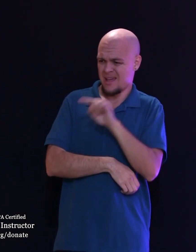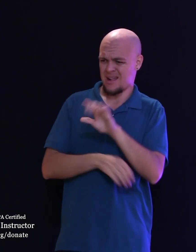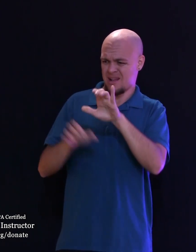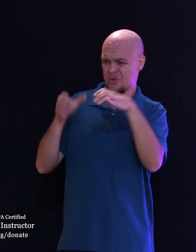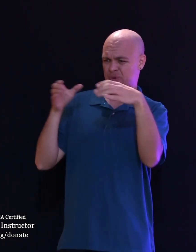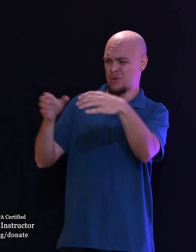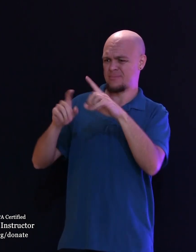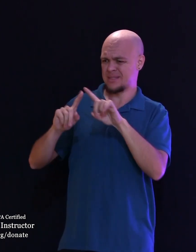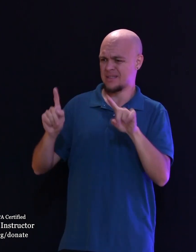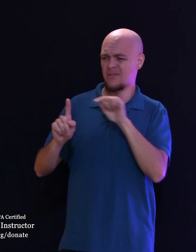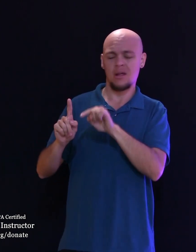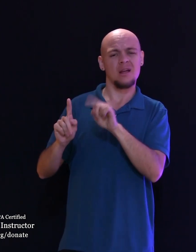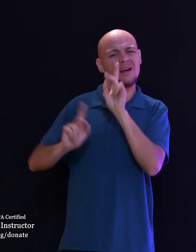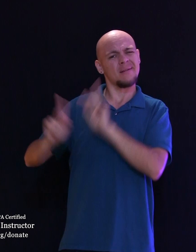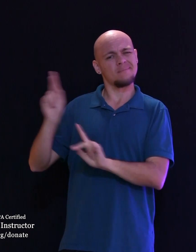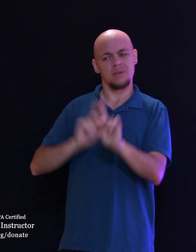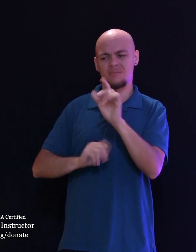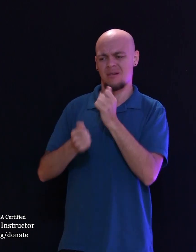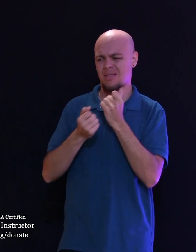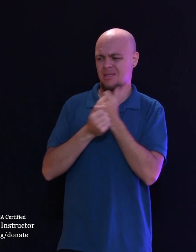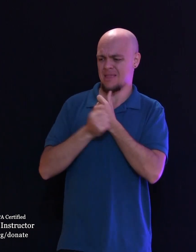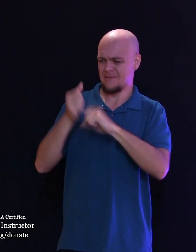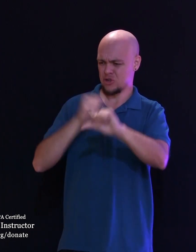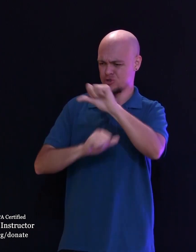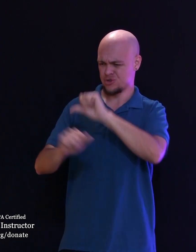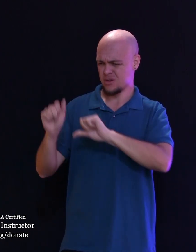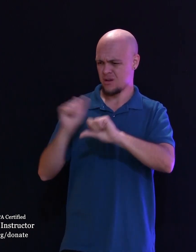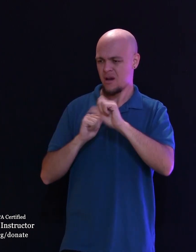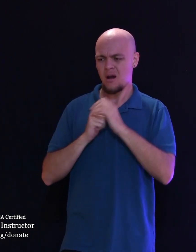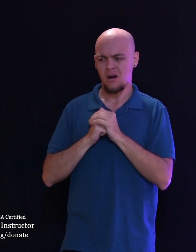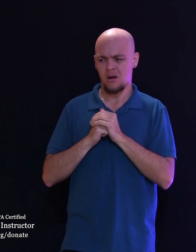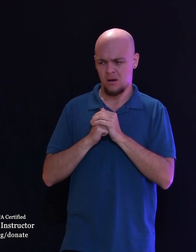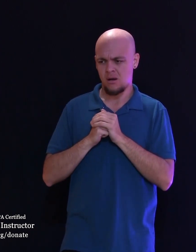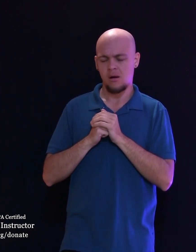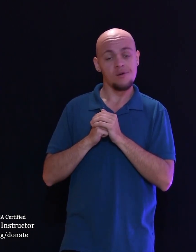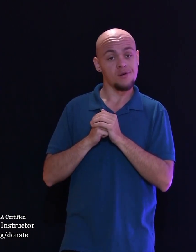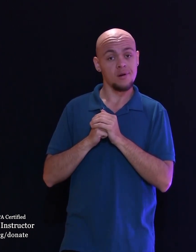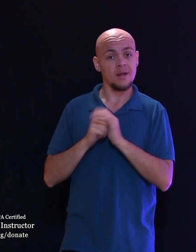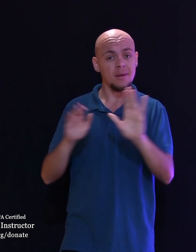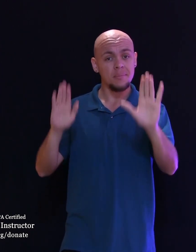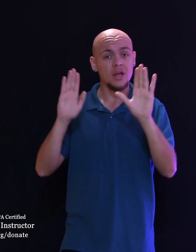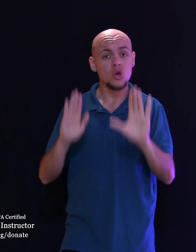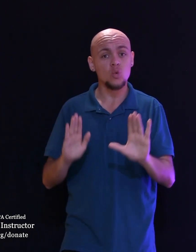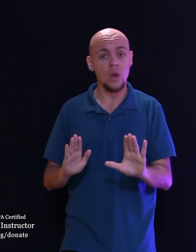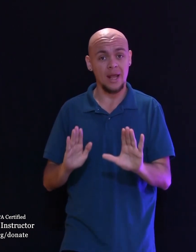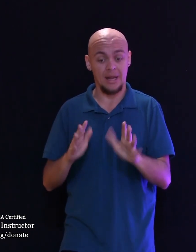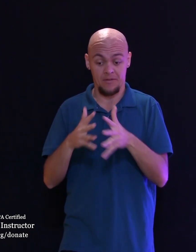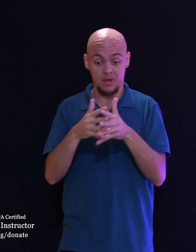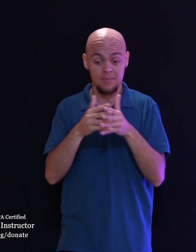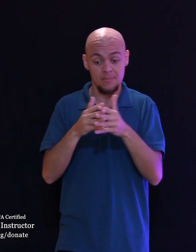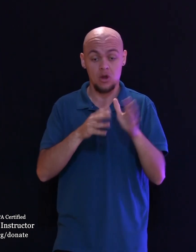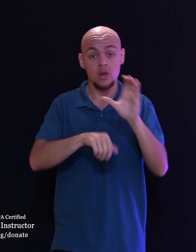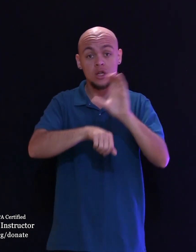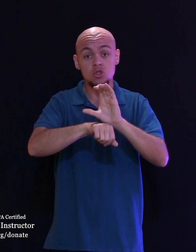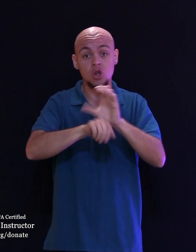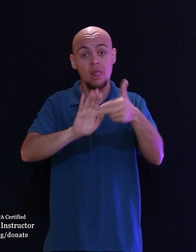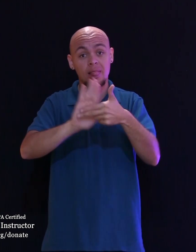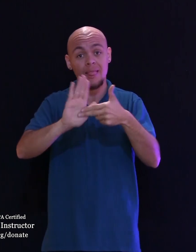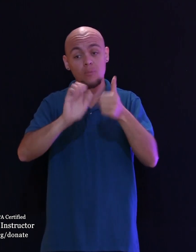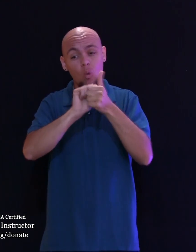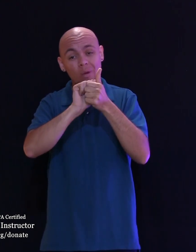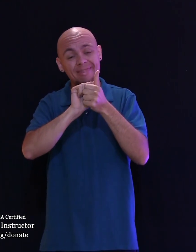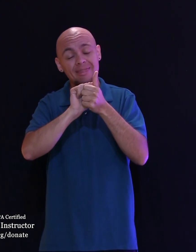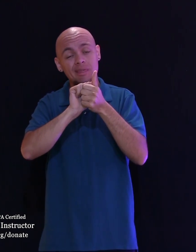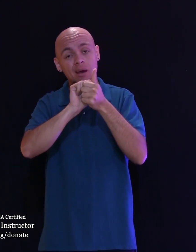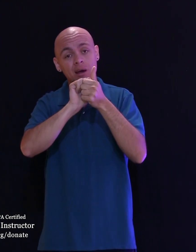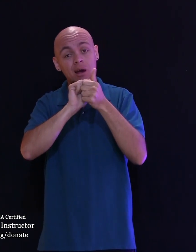the American church were marked by love? But that's not normally what we think about when we think about the American church. We think about